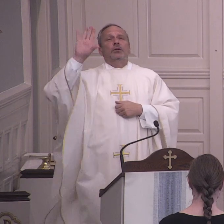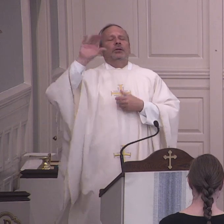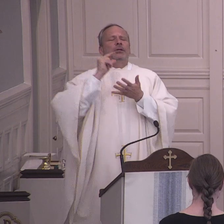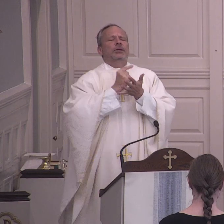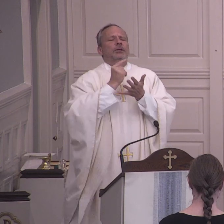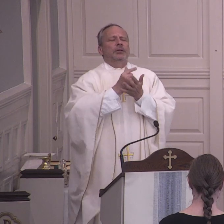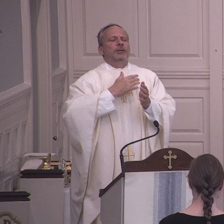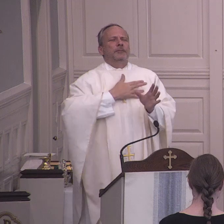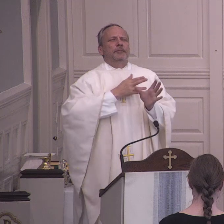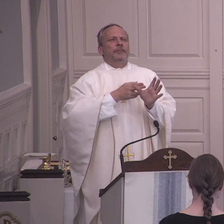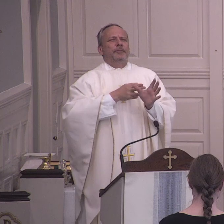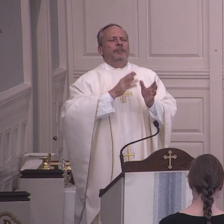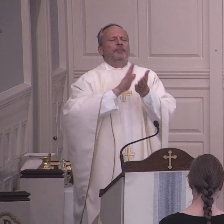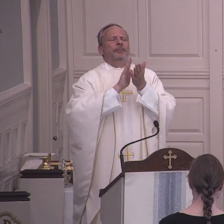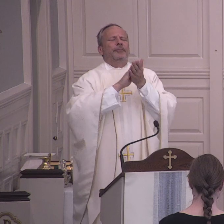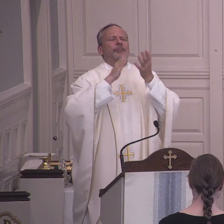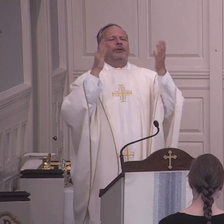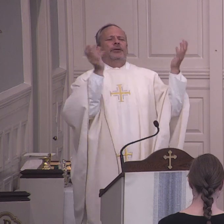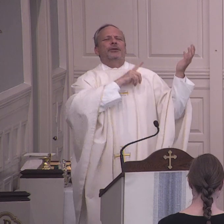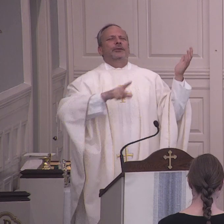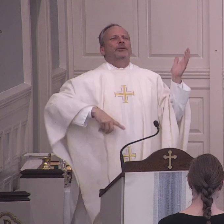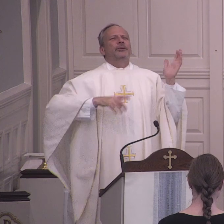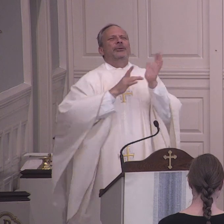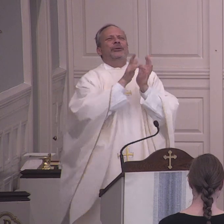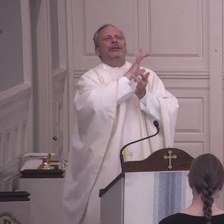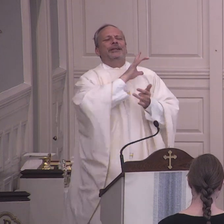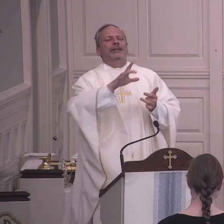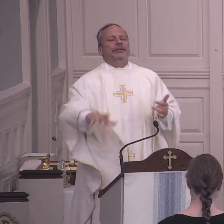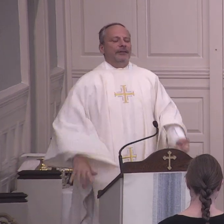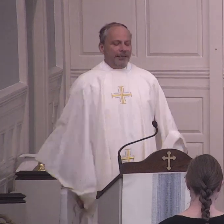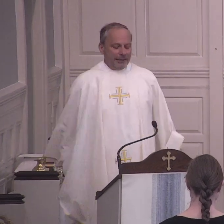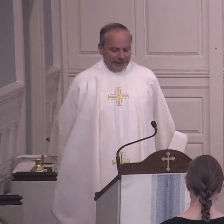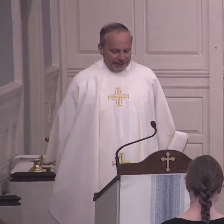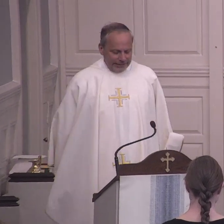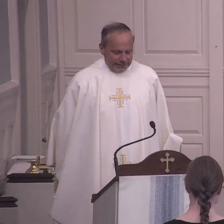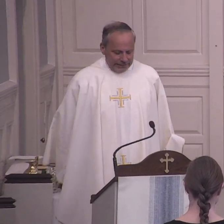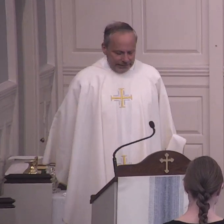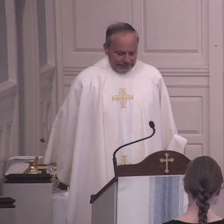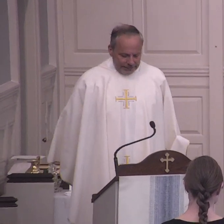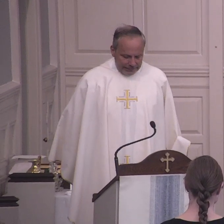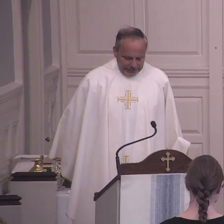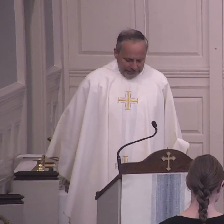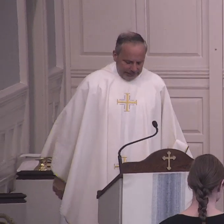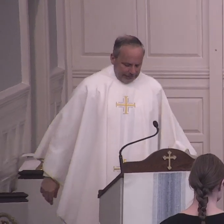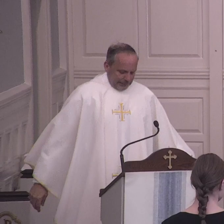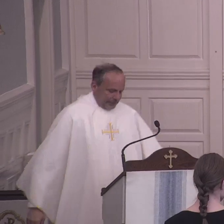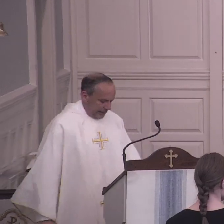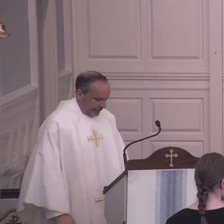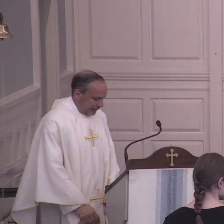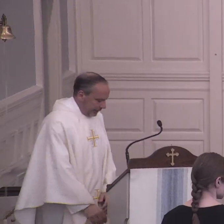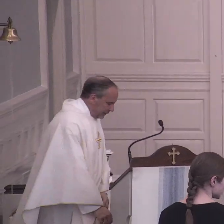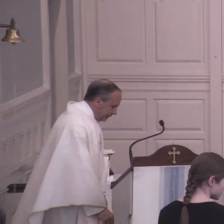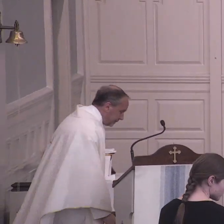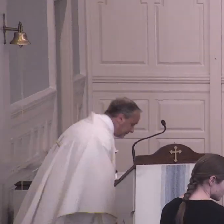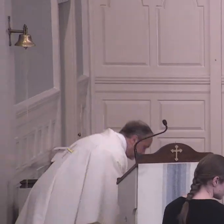The Gospel of the Lord. Praise to you, Lord Jesus Christ.